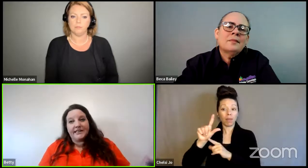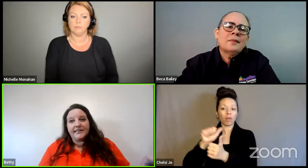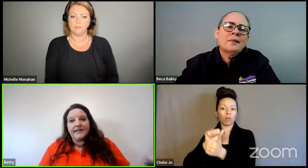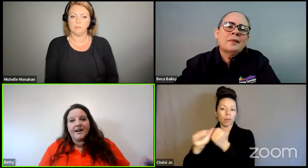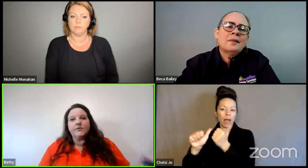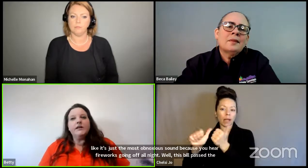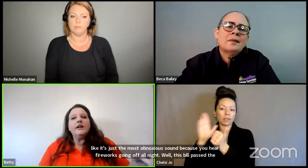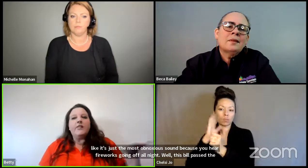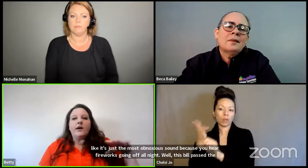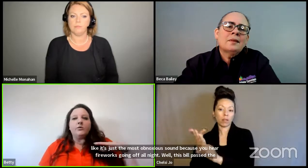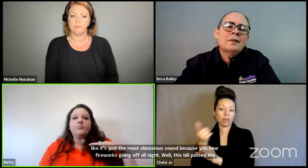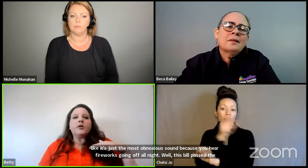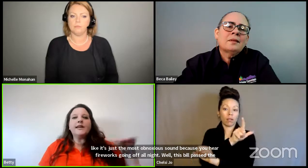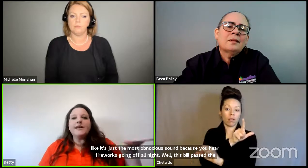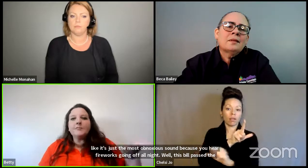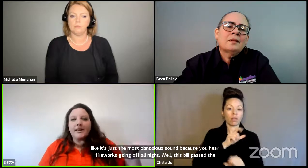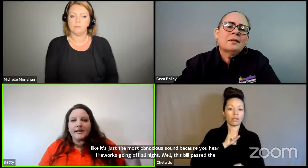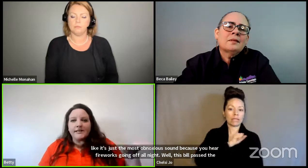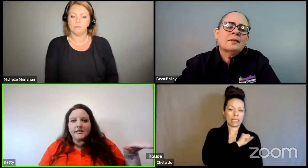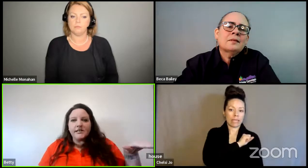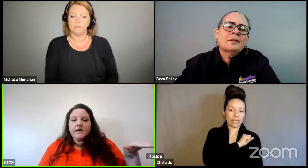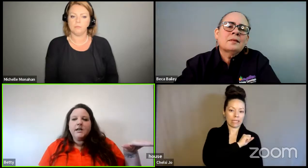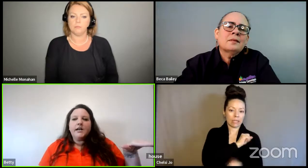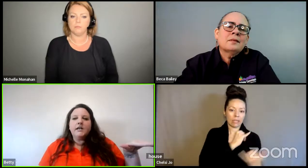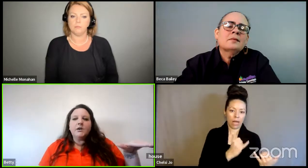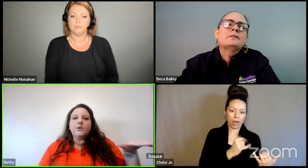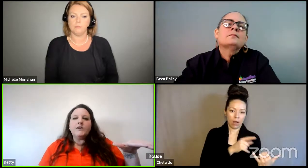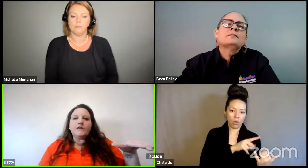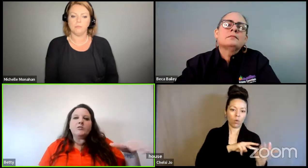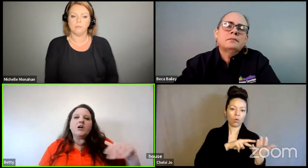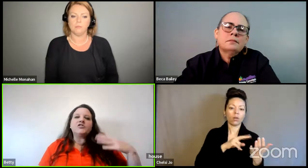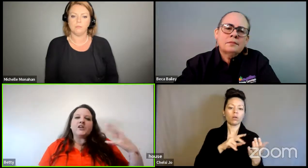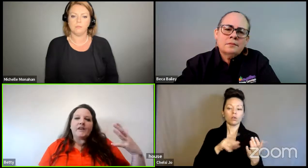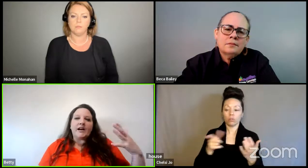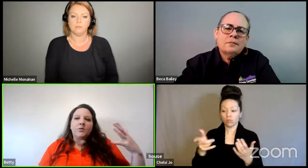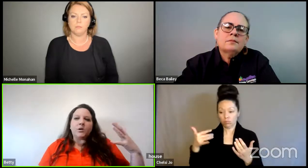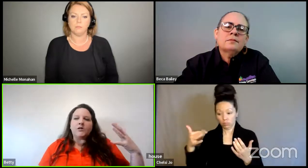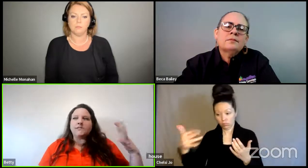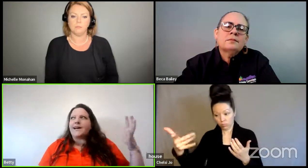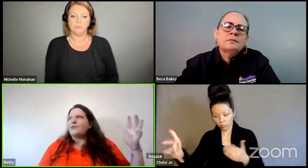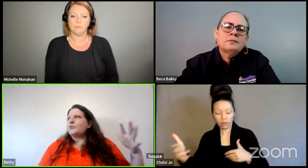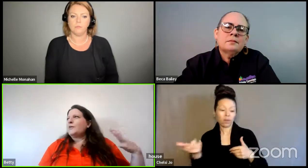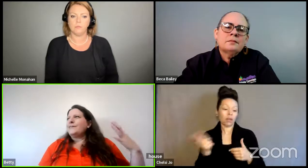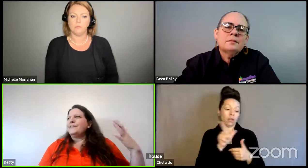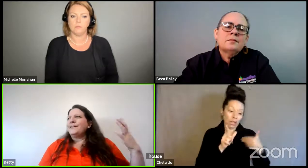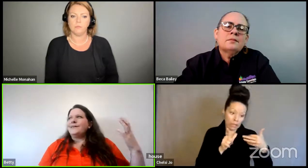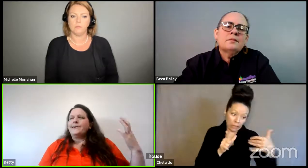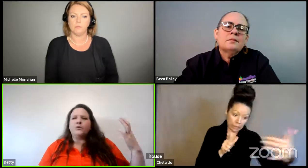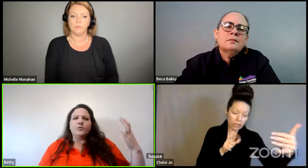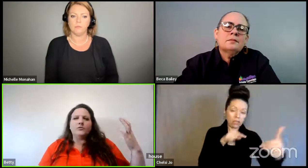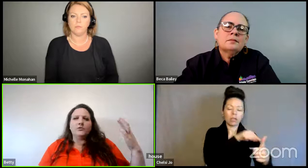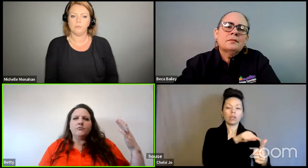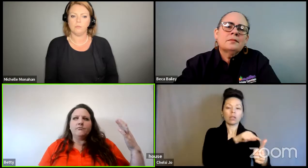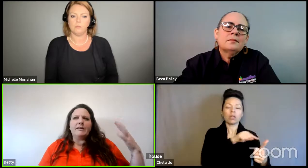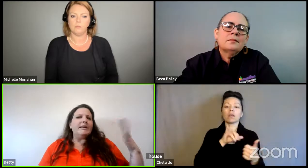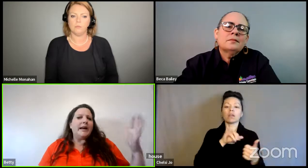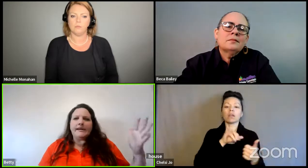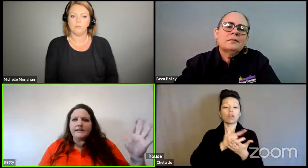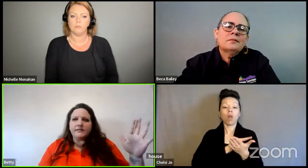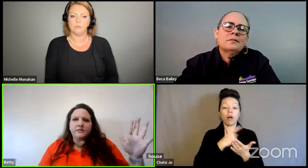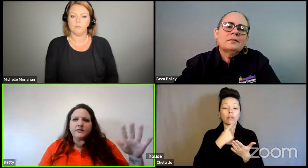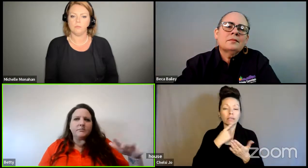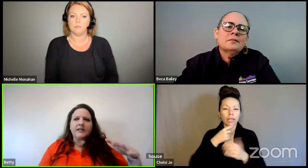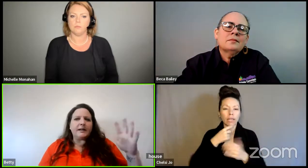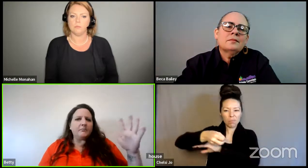to the Senate now, that would prohibit anyone from launching fireworks after, I think, like